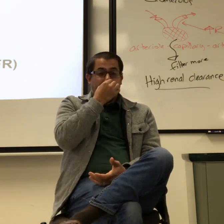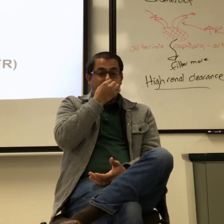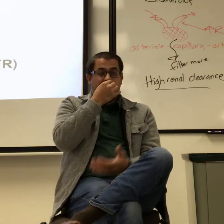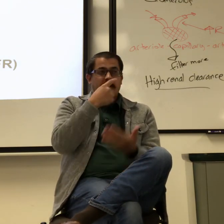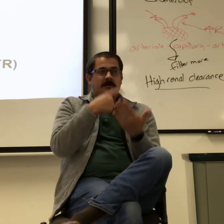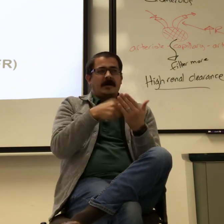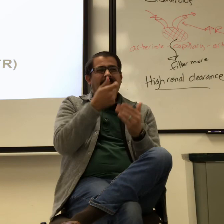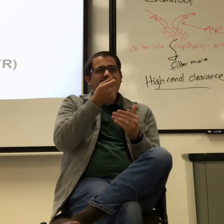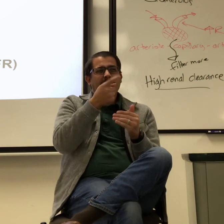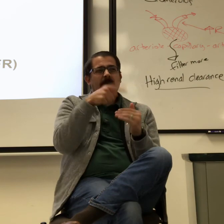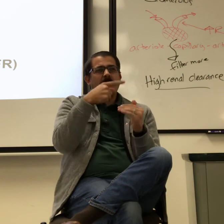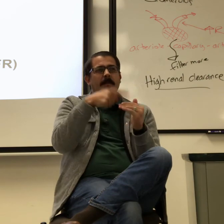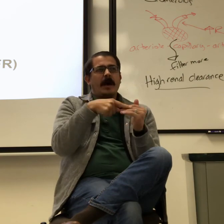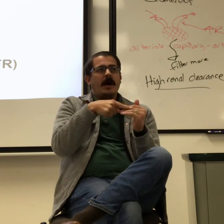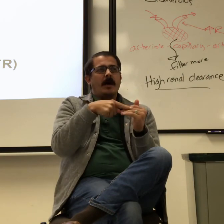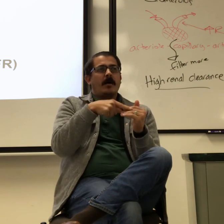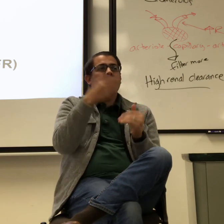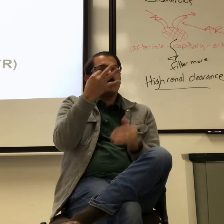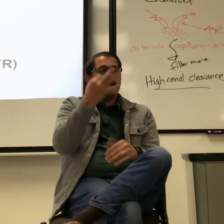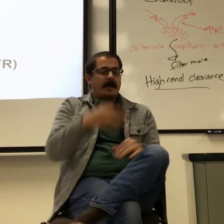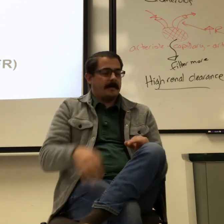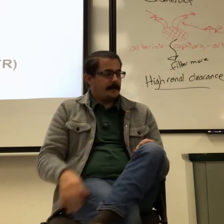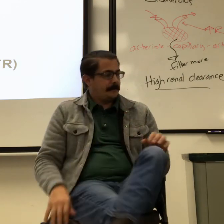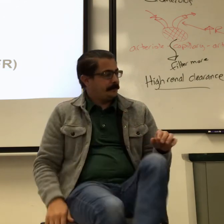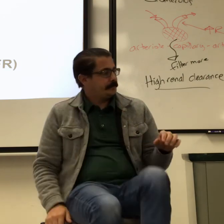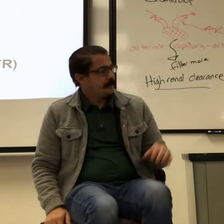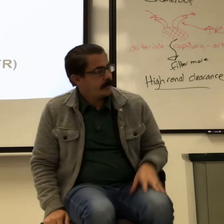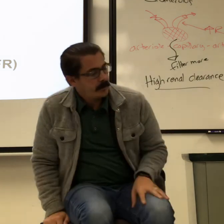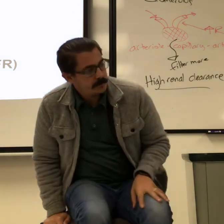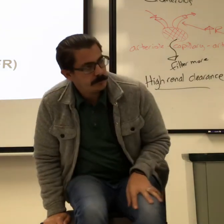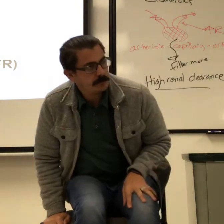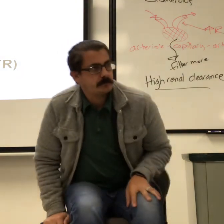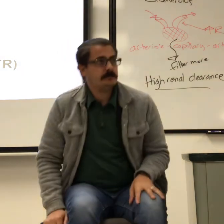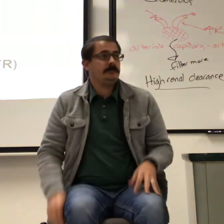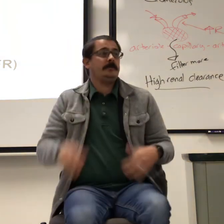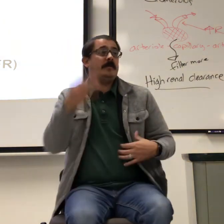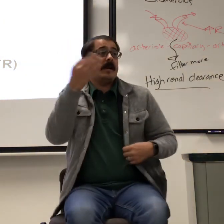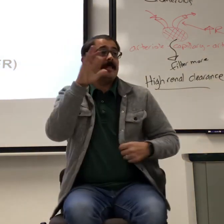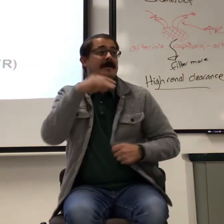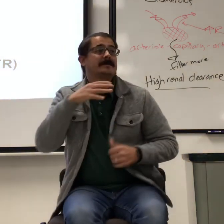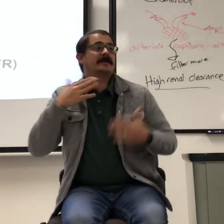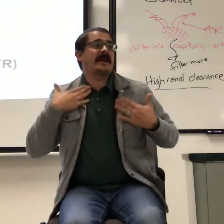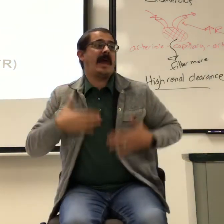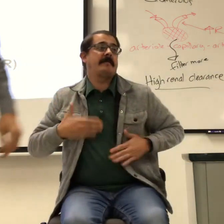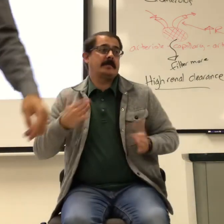talk about a little bit about Friday. Now, Friday, if you look at your schedule, that's cadaver day.